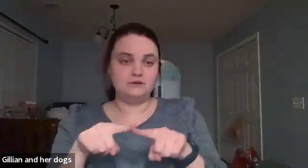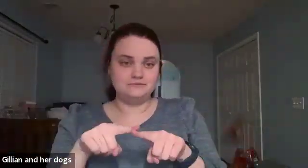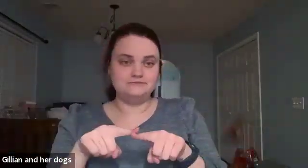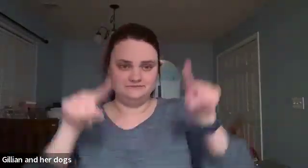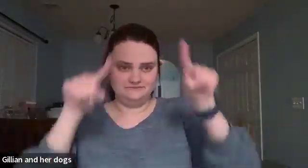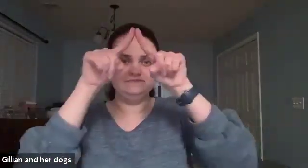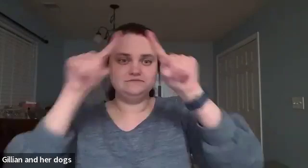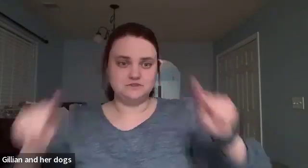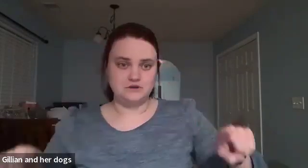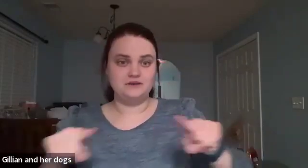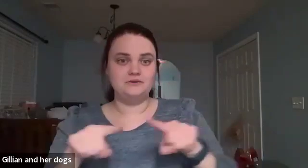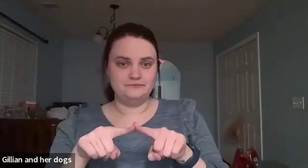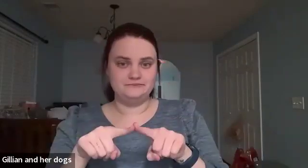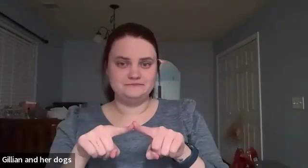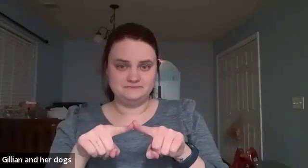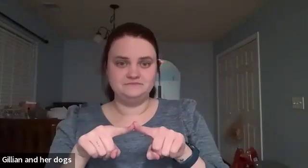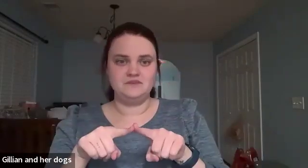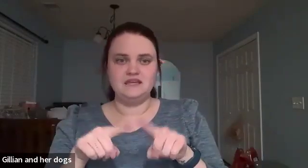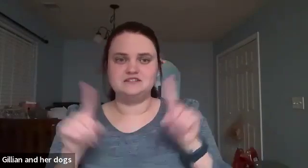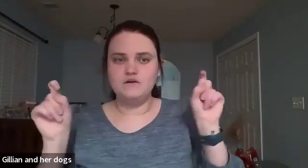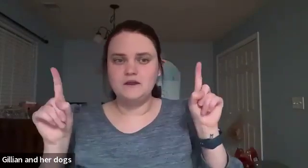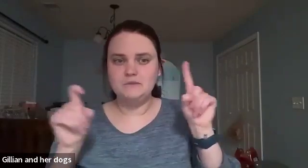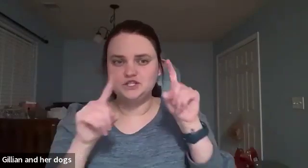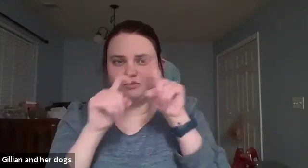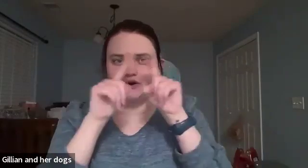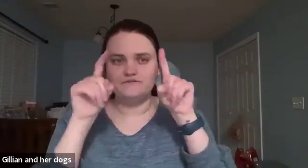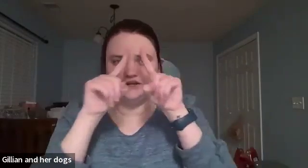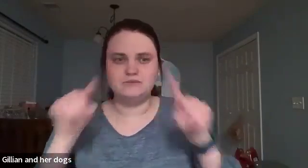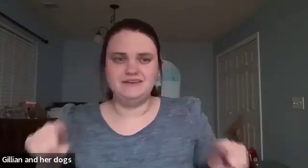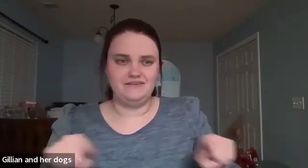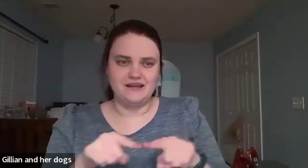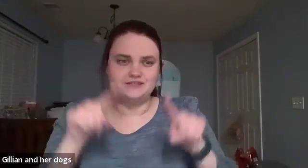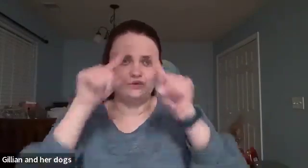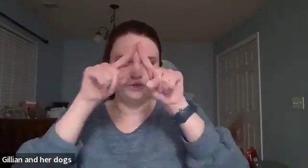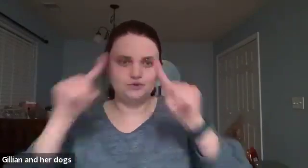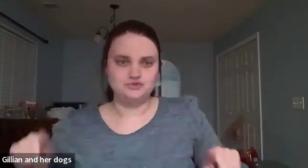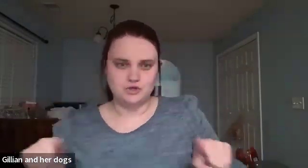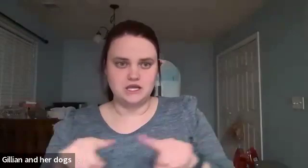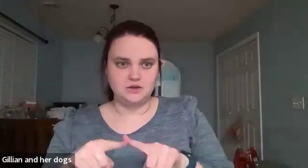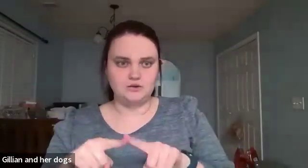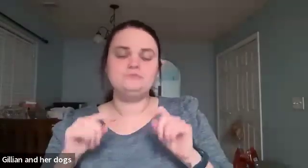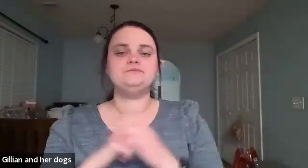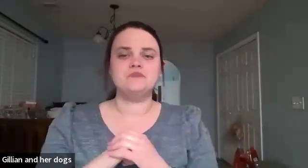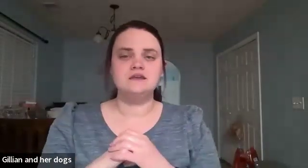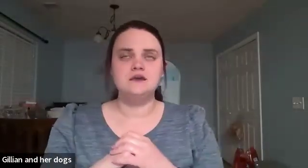triangle, triangle. It's all very much your pointer fingers are making the lines for you. Triangle.